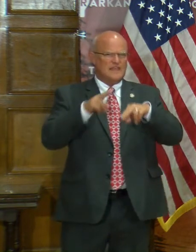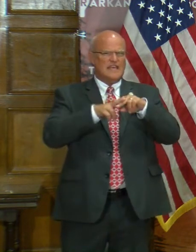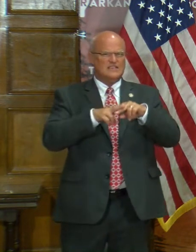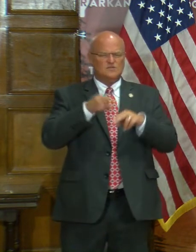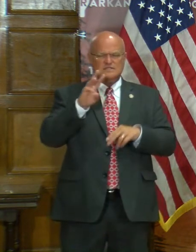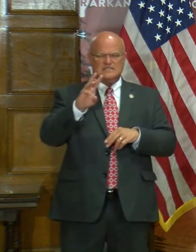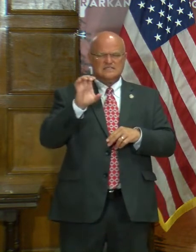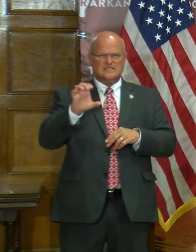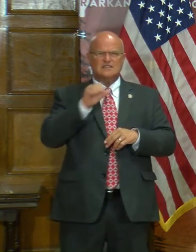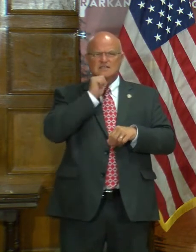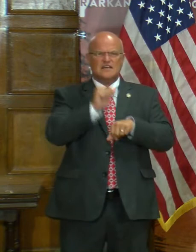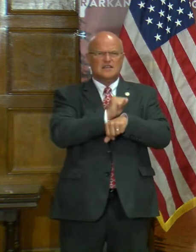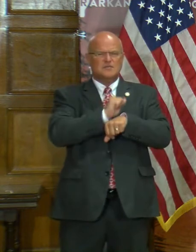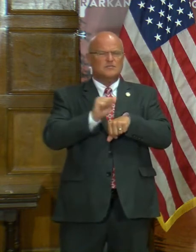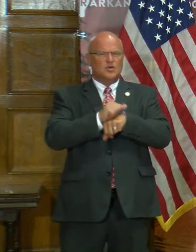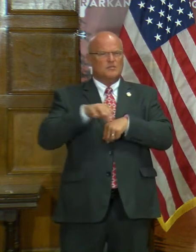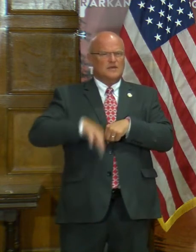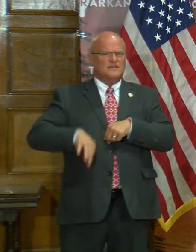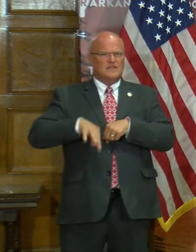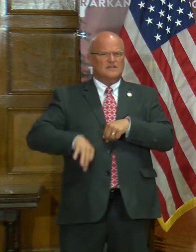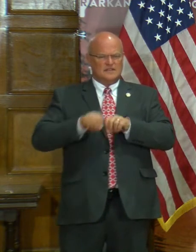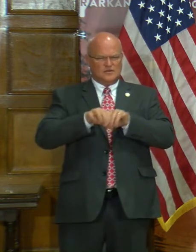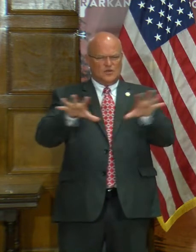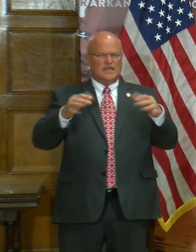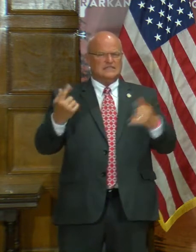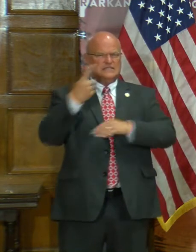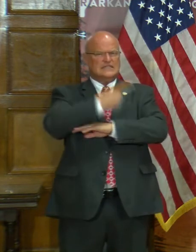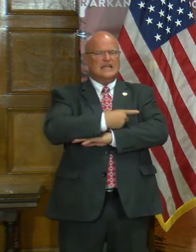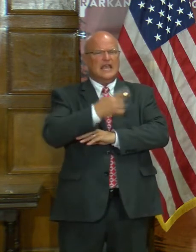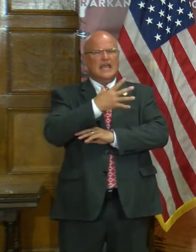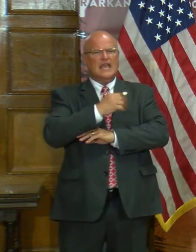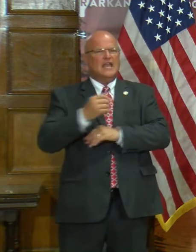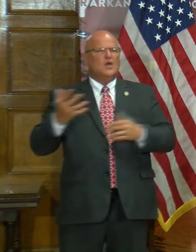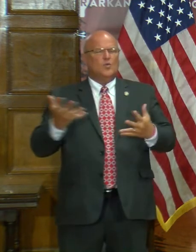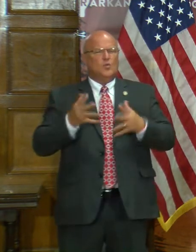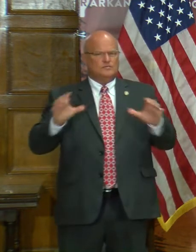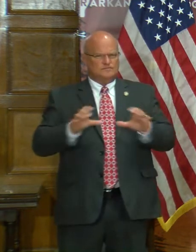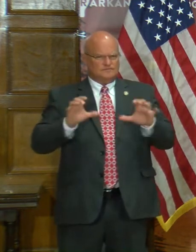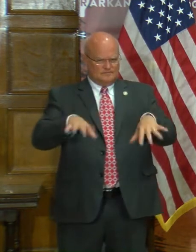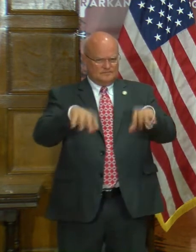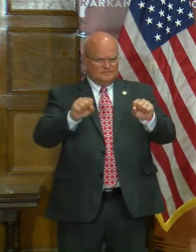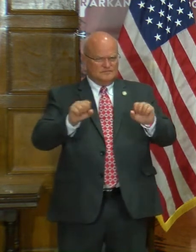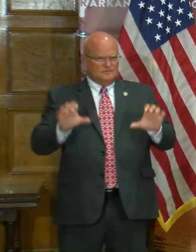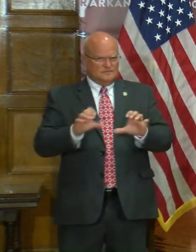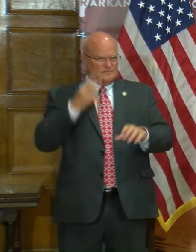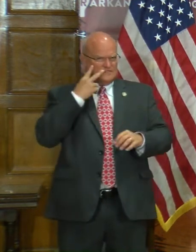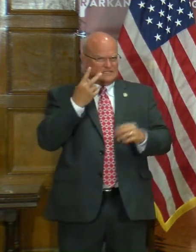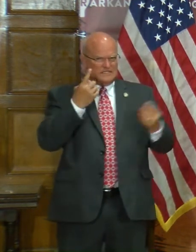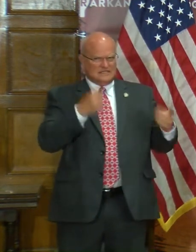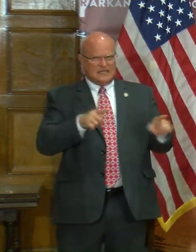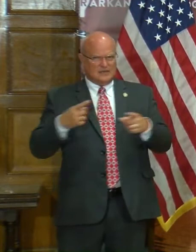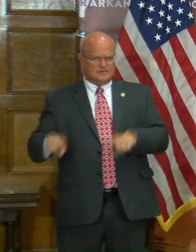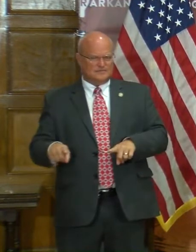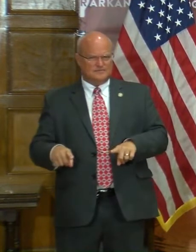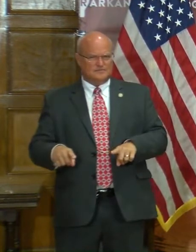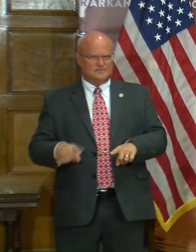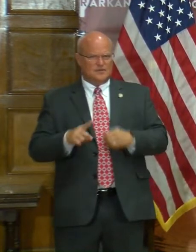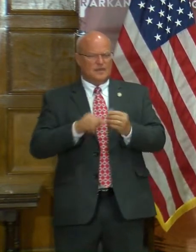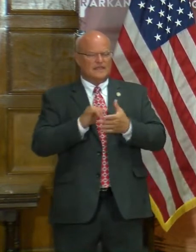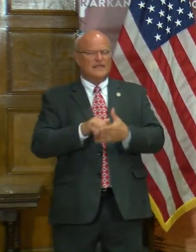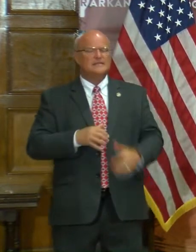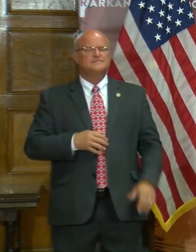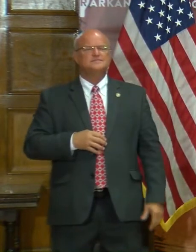$600 unemployment benefit running out today, and what action you'd ideally like to see Congress take on the